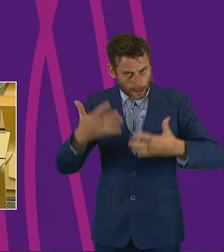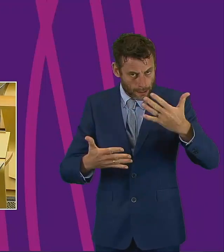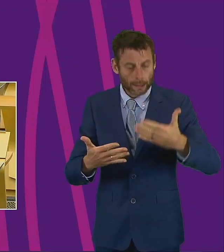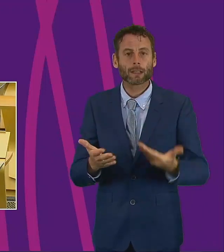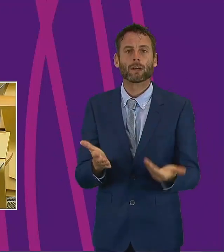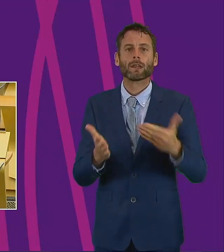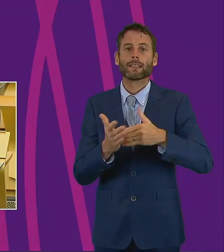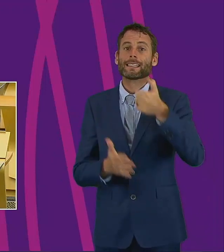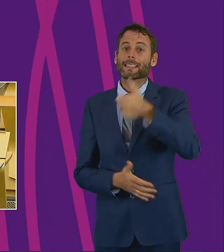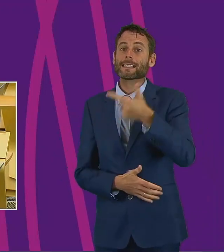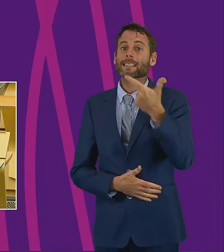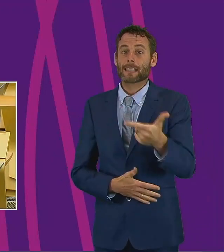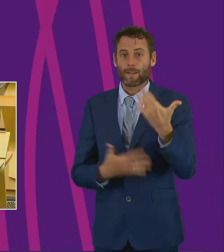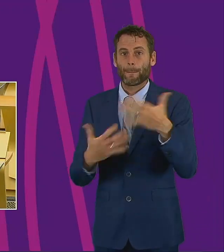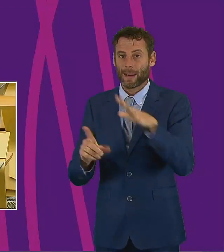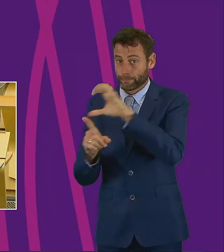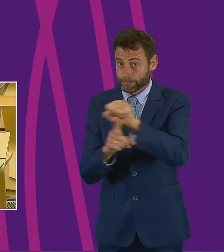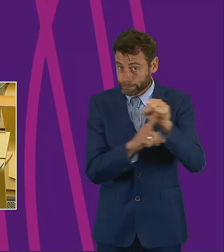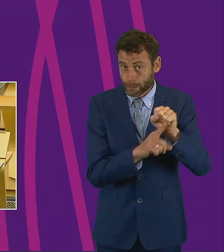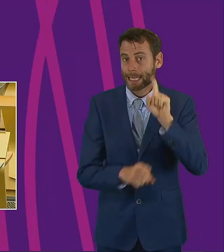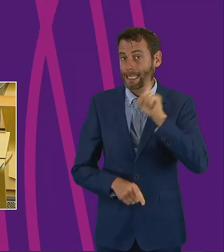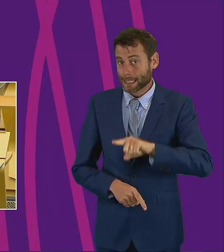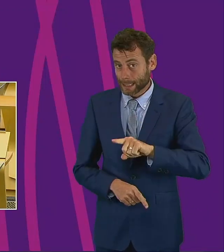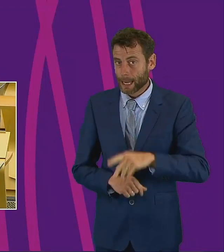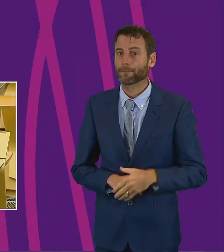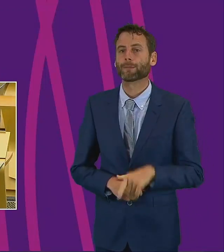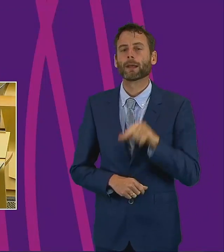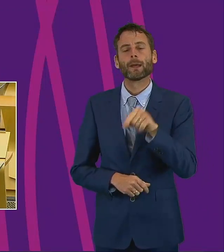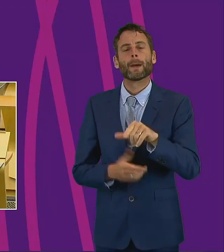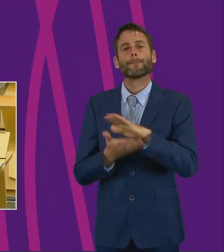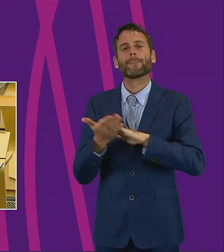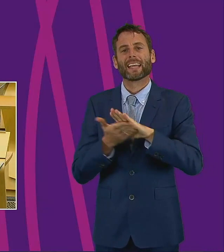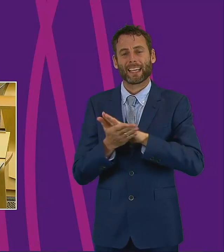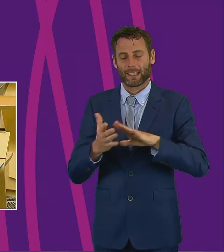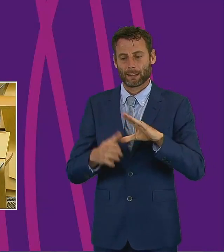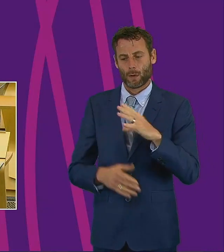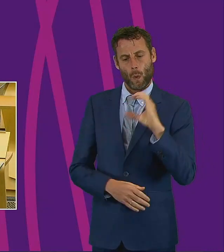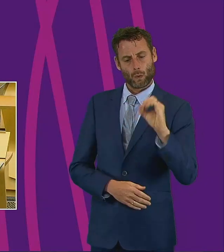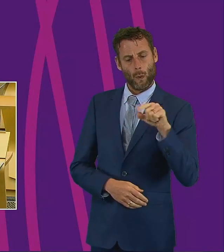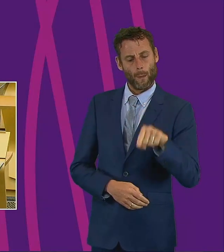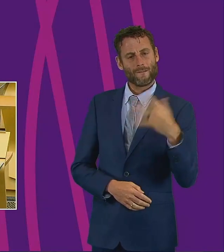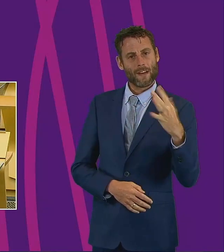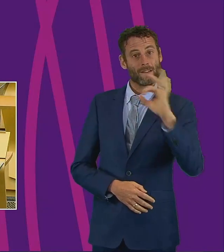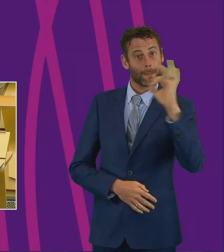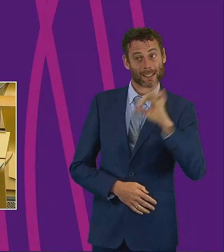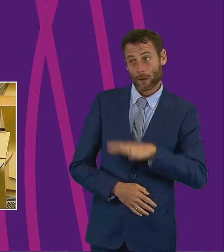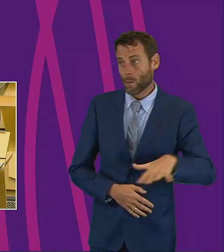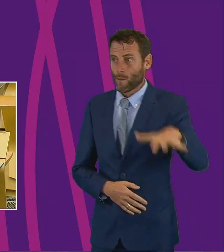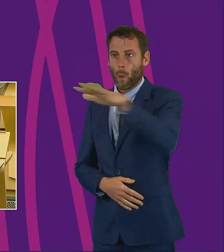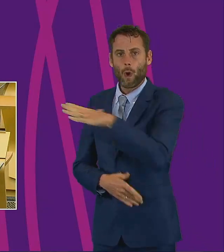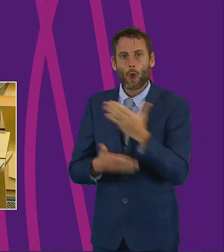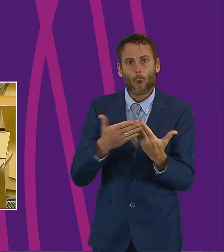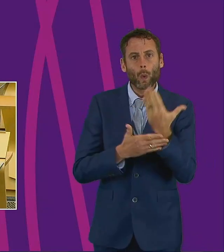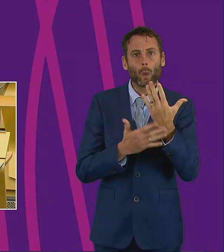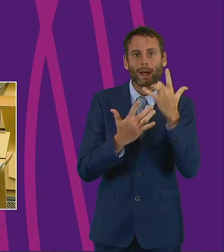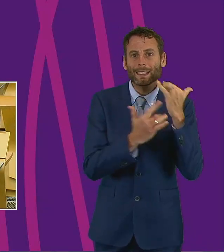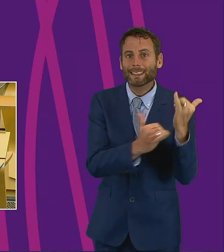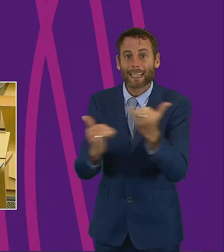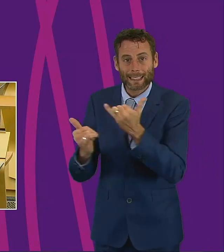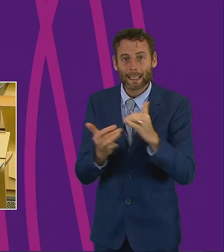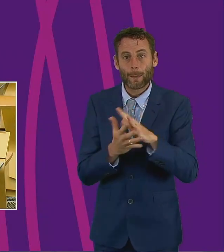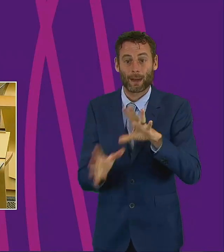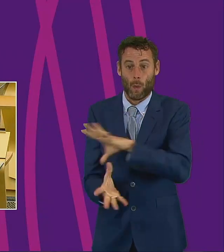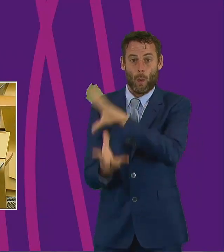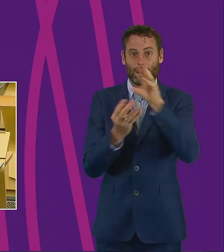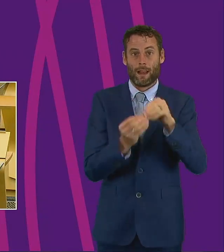additional 67 cases were confirmed yesterday. That represents 0.5% of people newly tested yesterday and takes the total number of